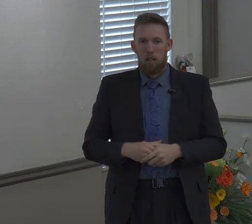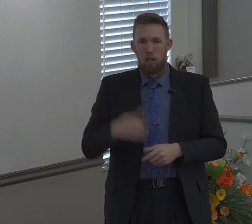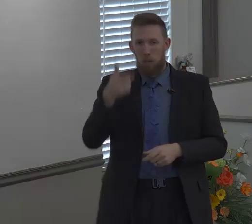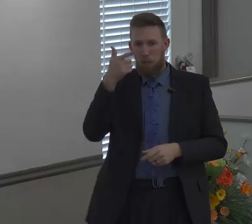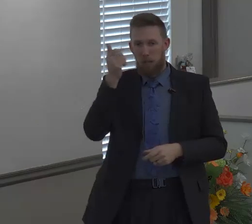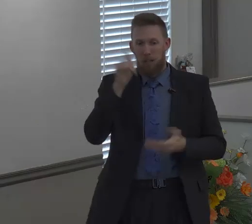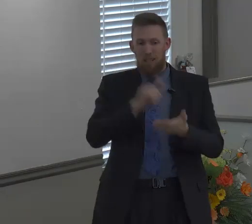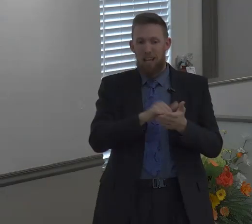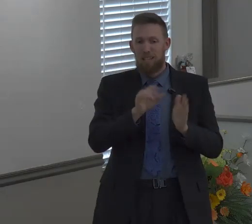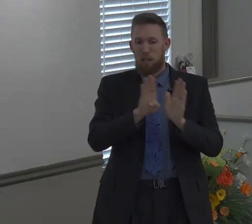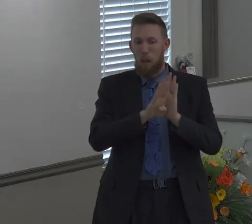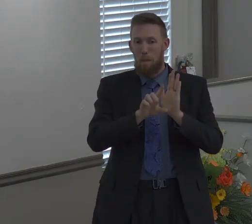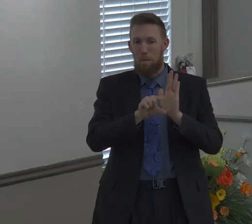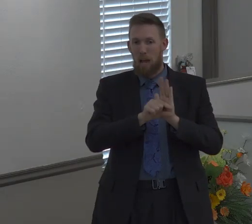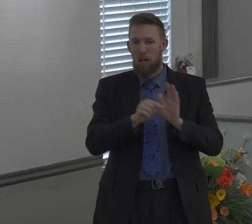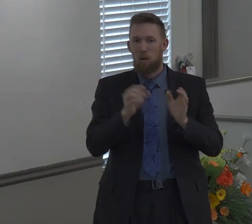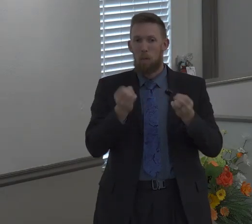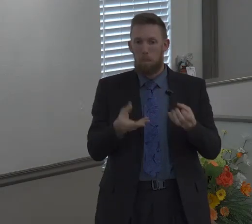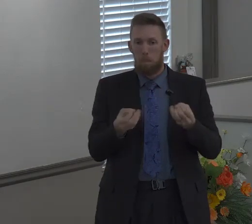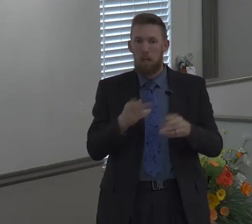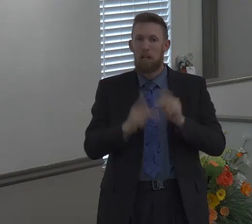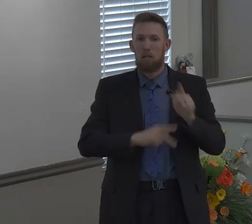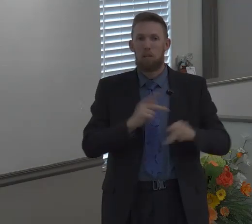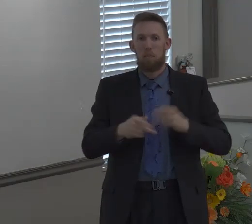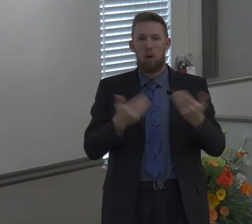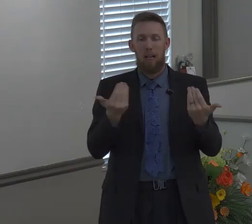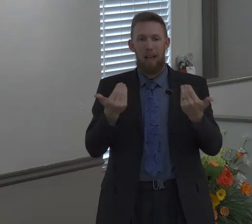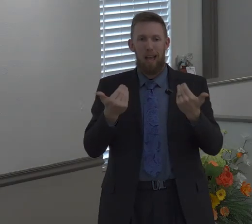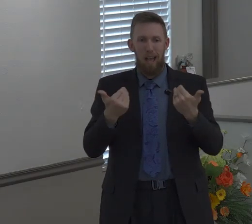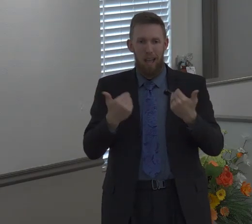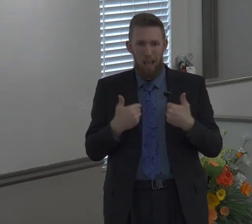kind of background a lot of people came out of.